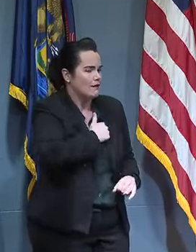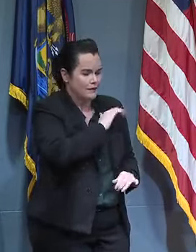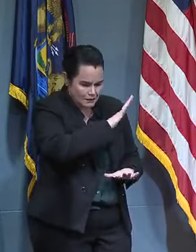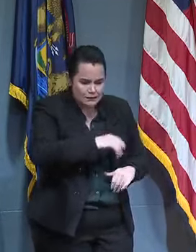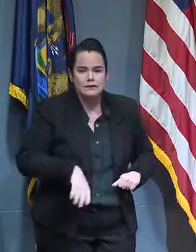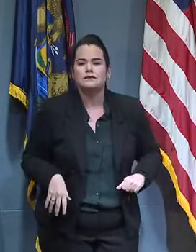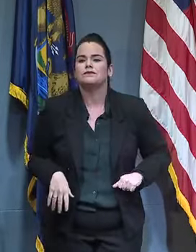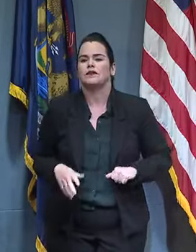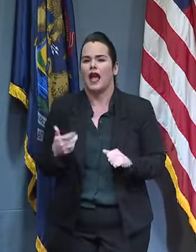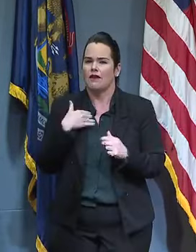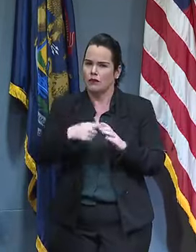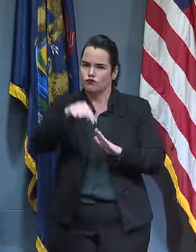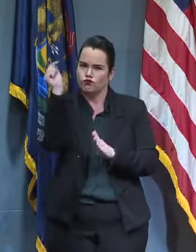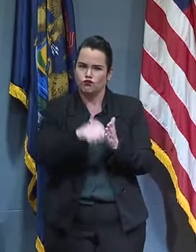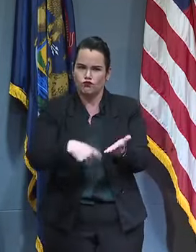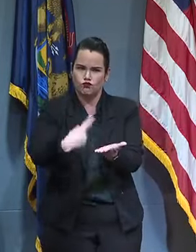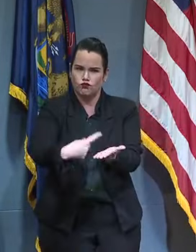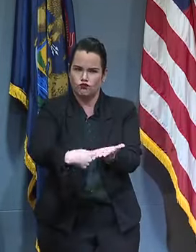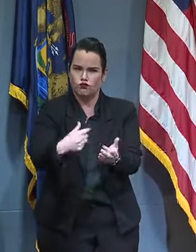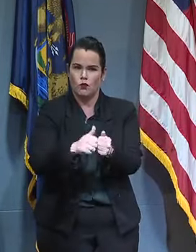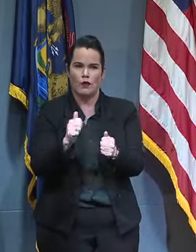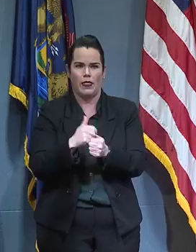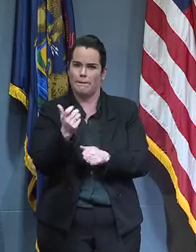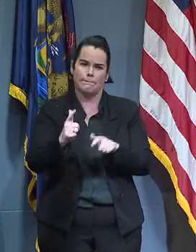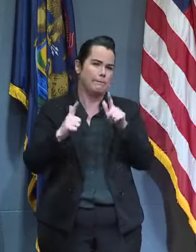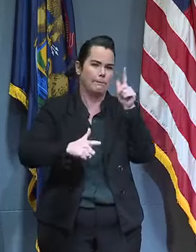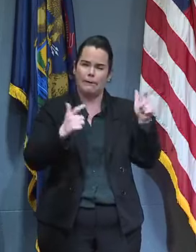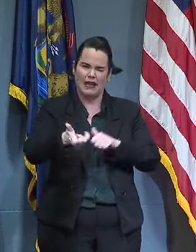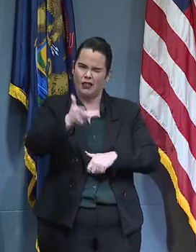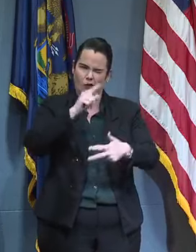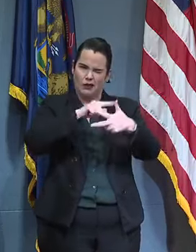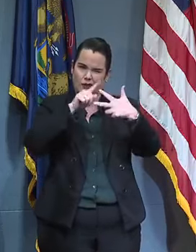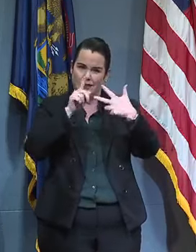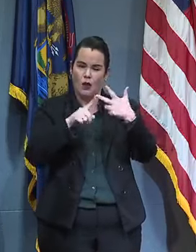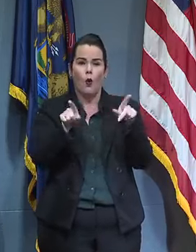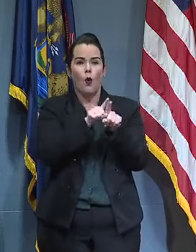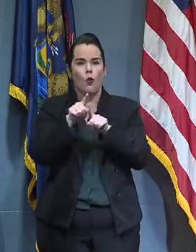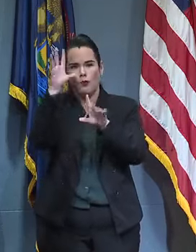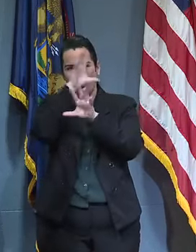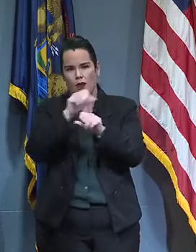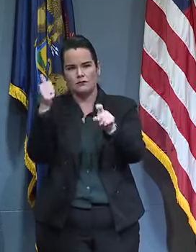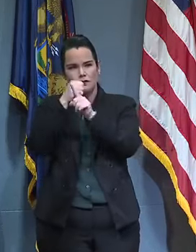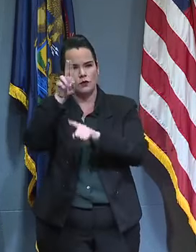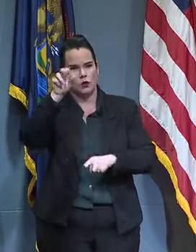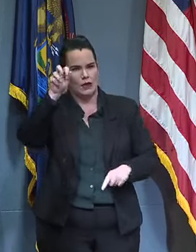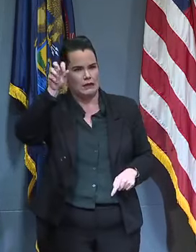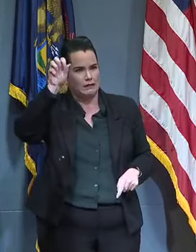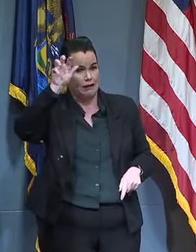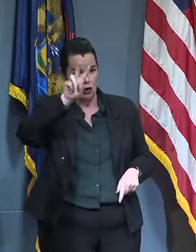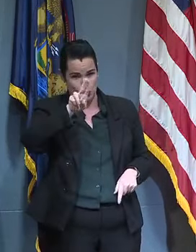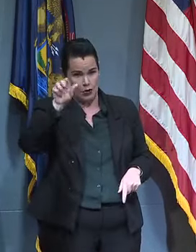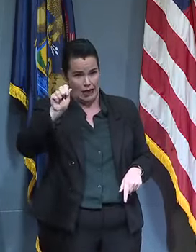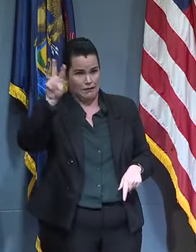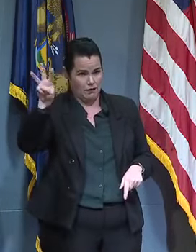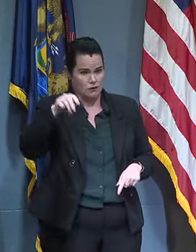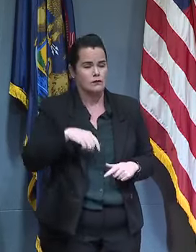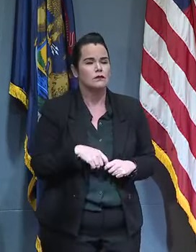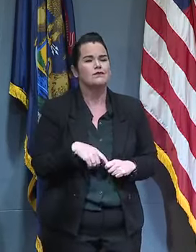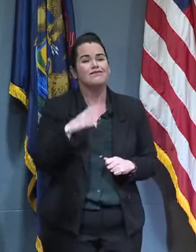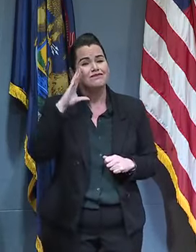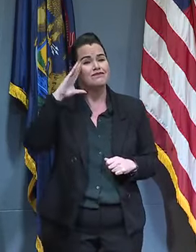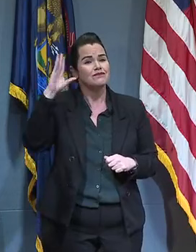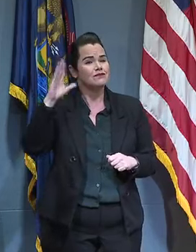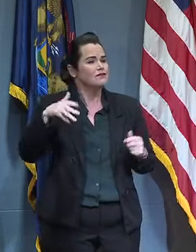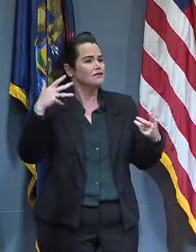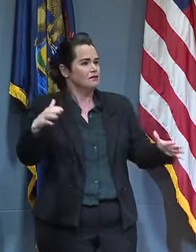lot of intensive conversations with the leadership of the big three as well as the president of the UAW. I know that there are